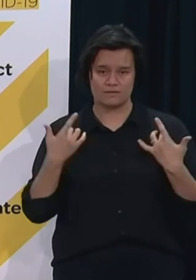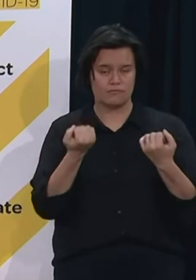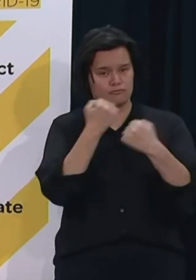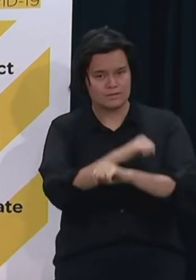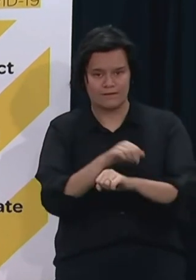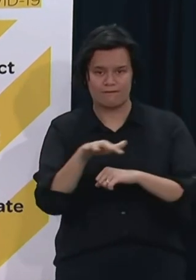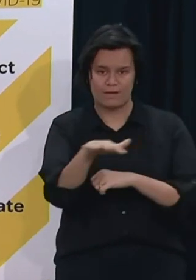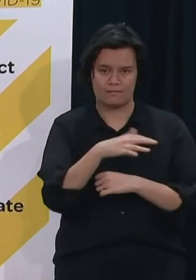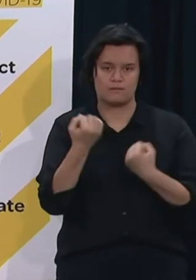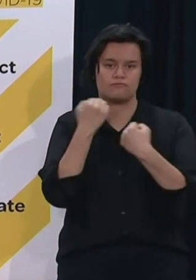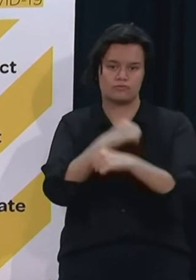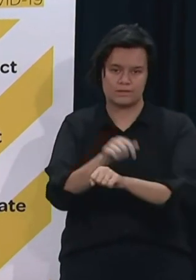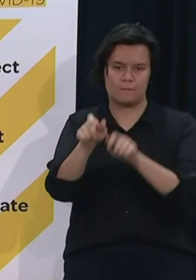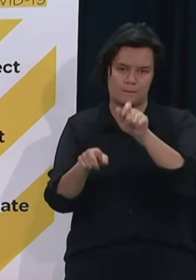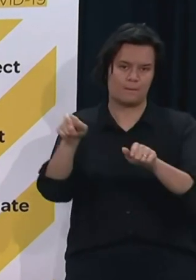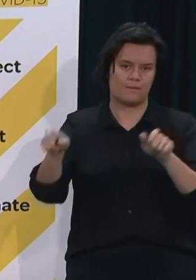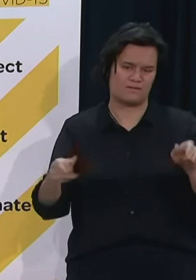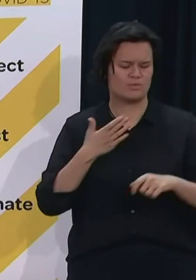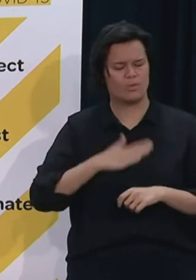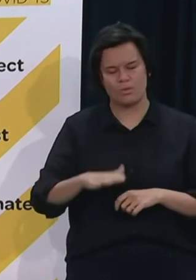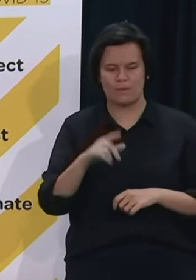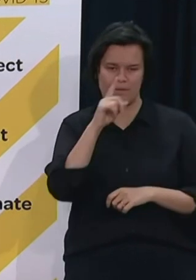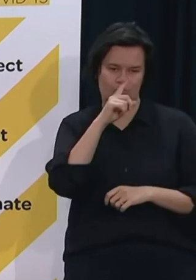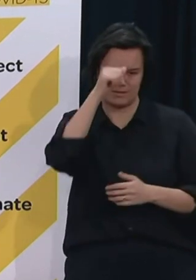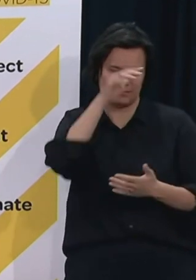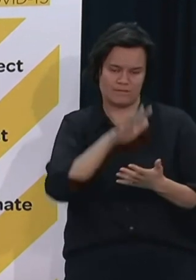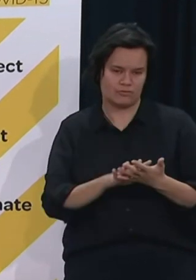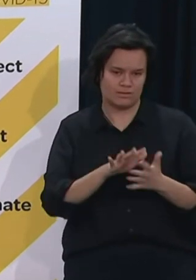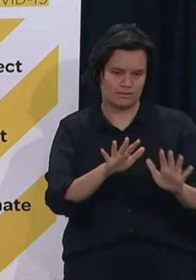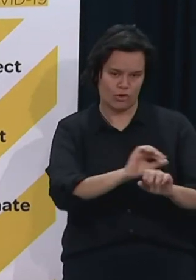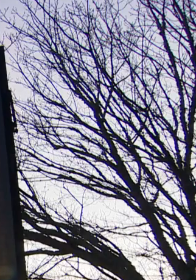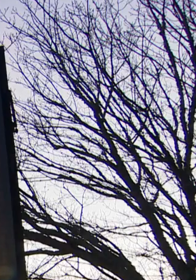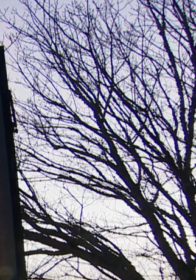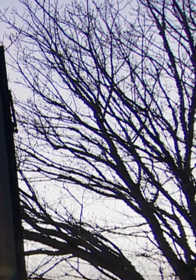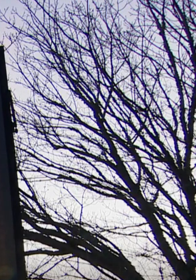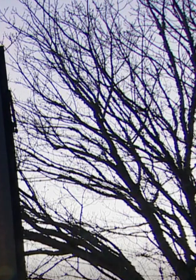families, loved ones from experiencing this vicious virus.